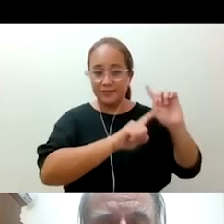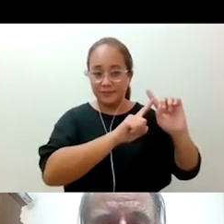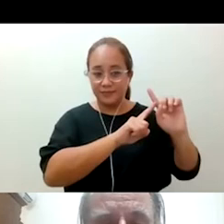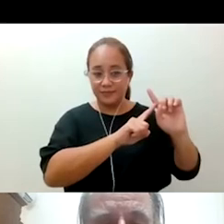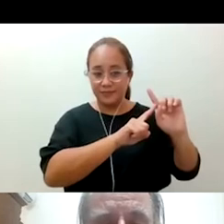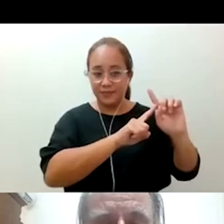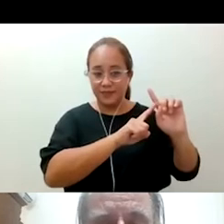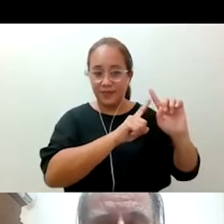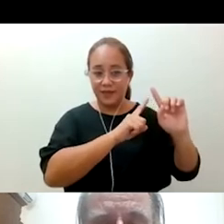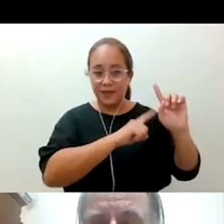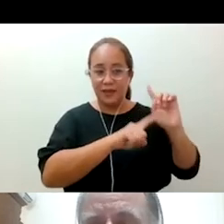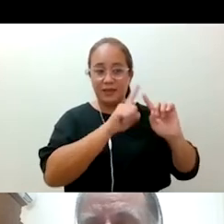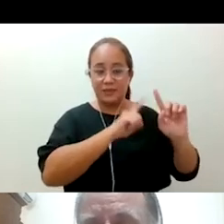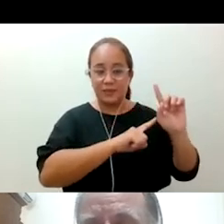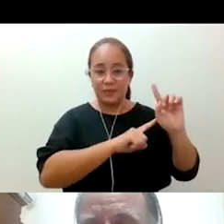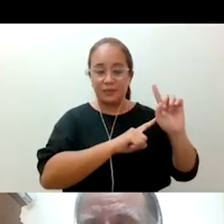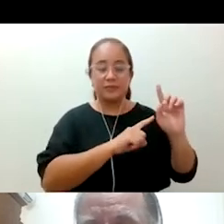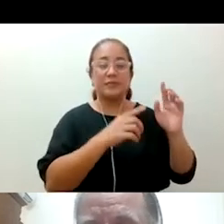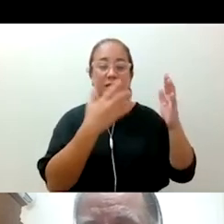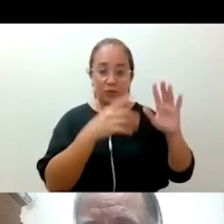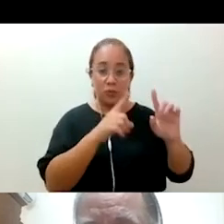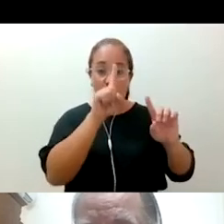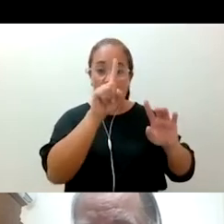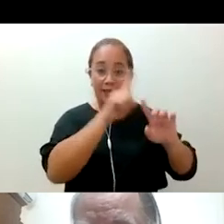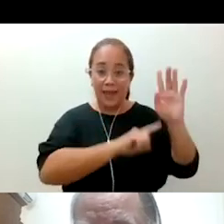One-handed signs by hand shape.